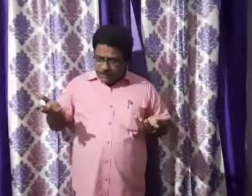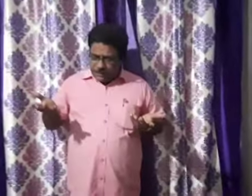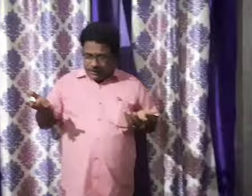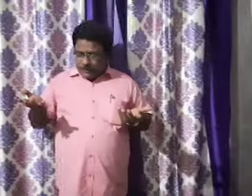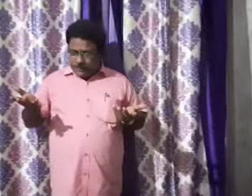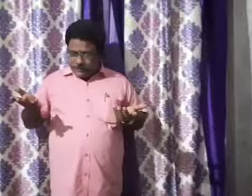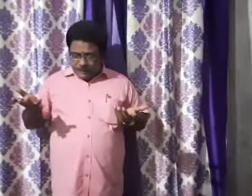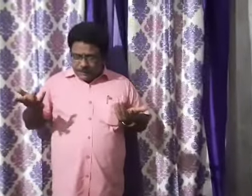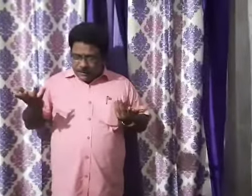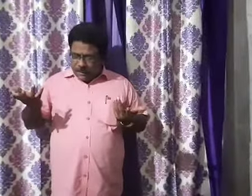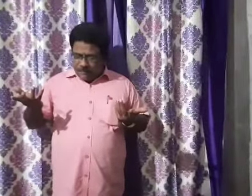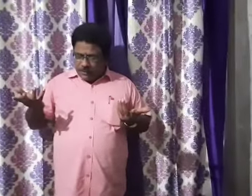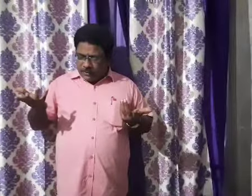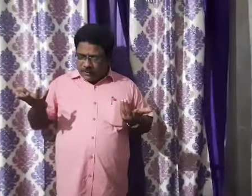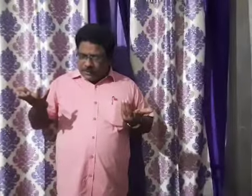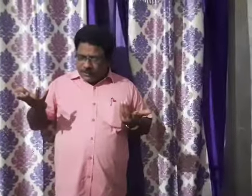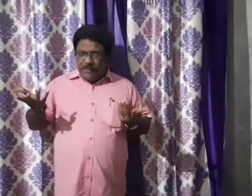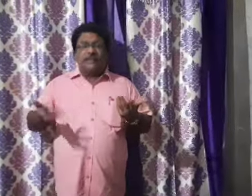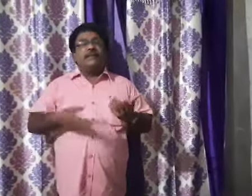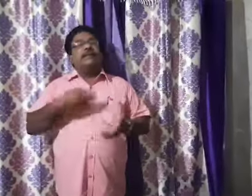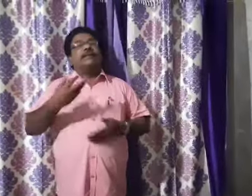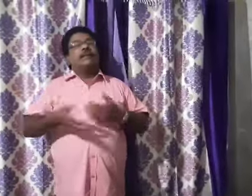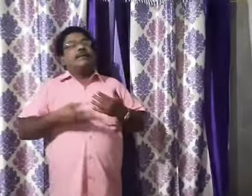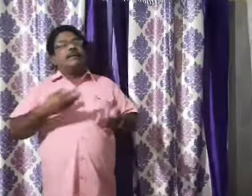Okay. Again, we know that